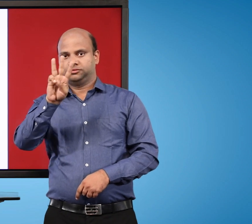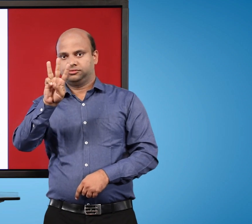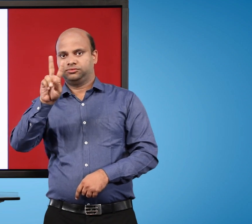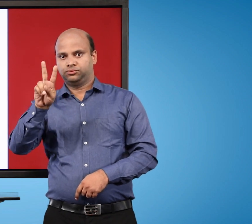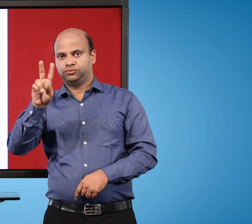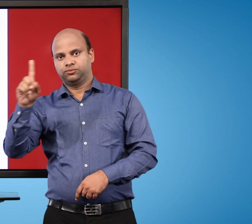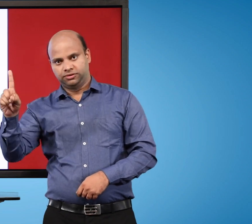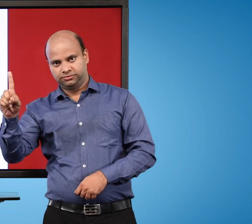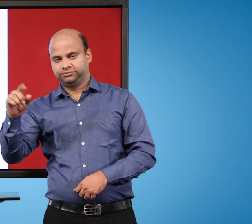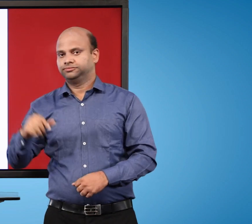7654321.